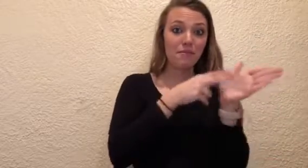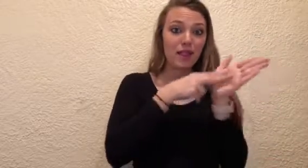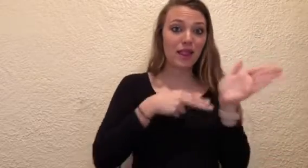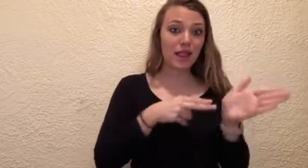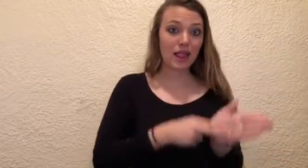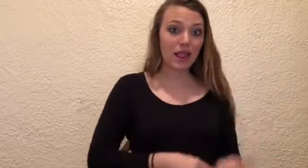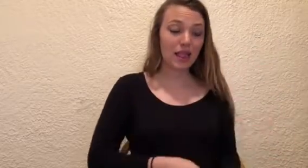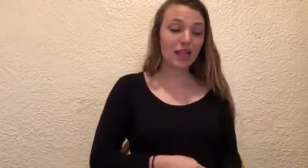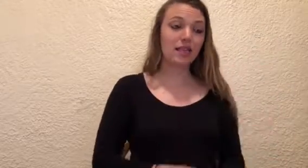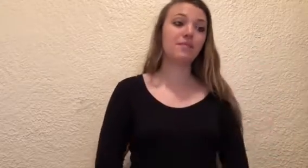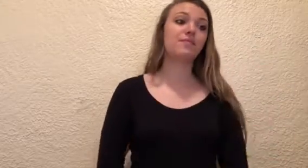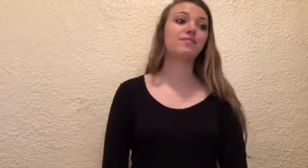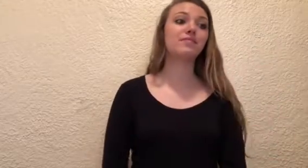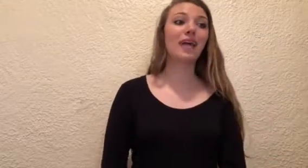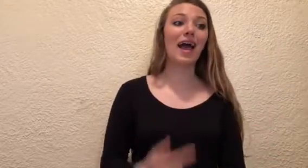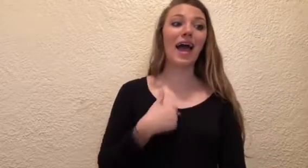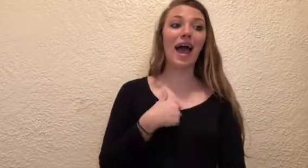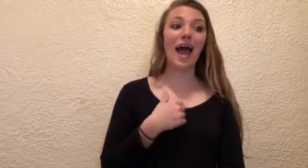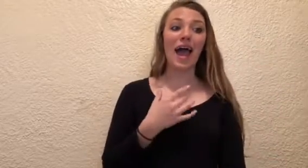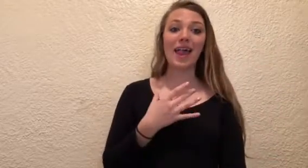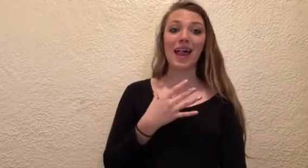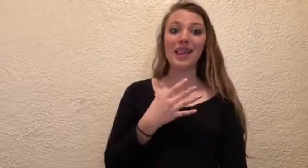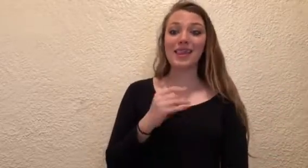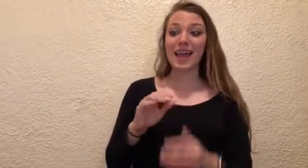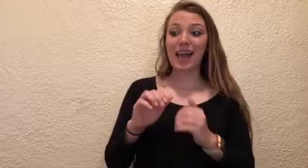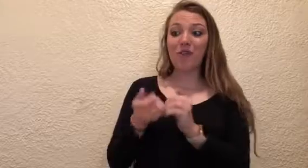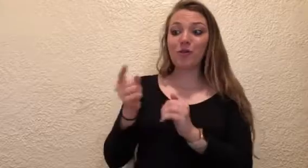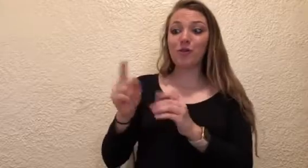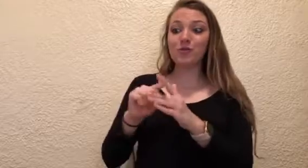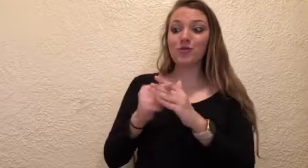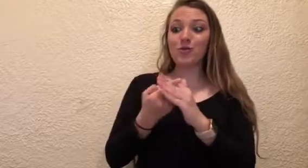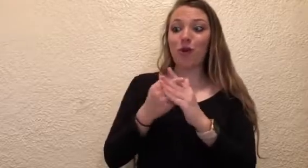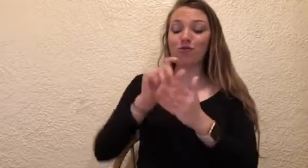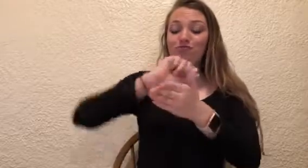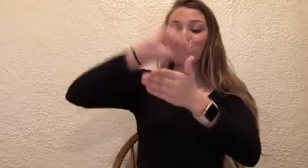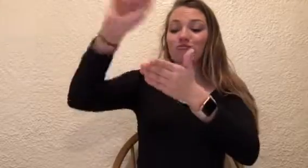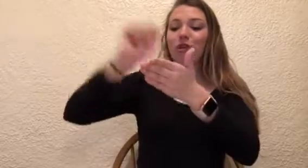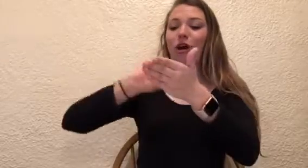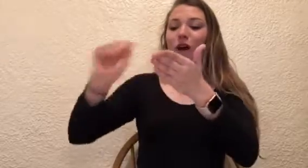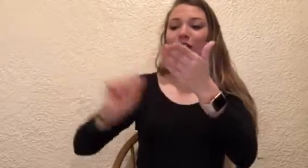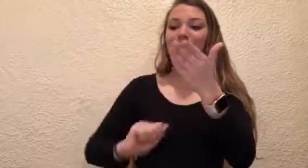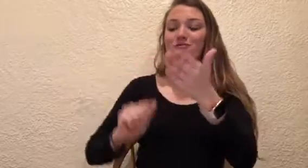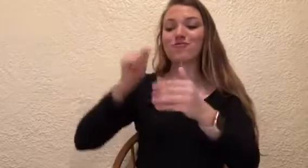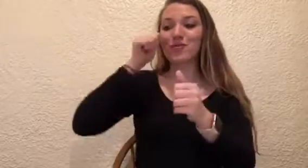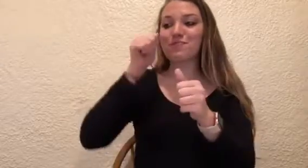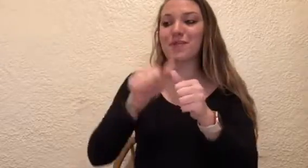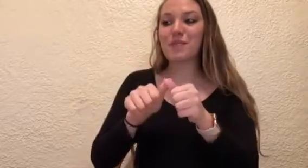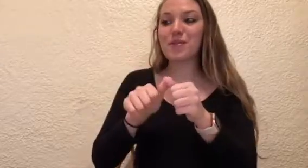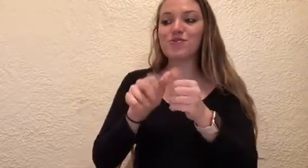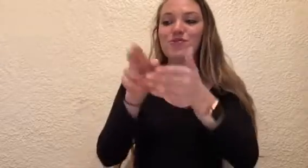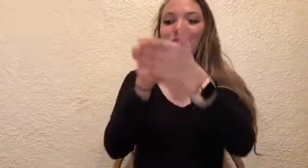Okay. I like the way you're starting your drawing. Remember to label your drawings. Go ahead and start your drawing.